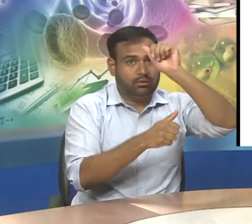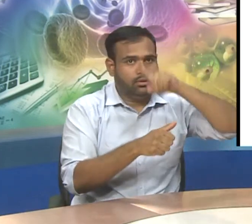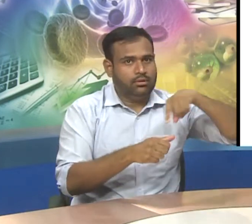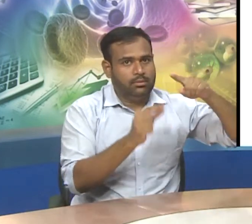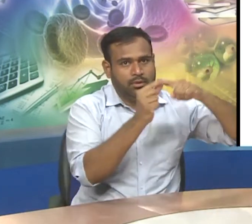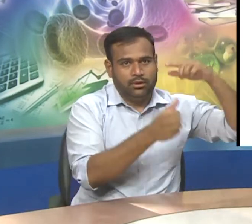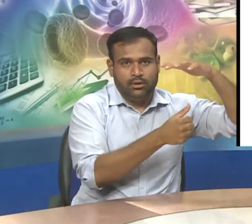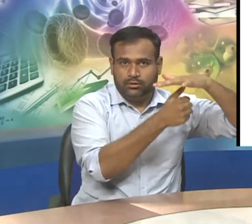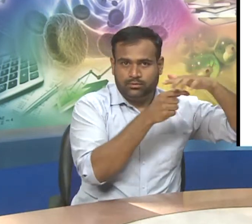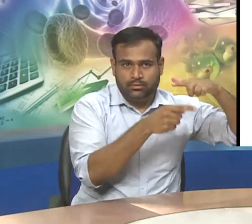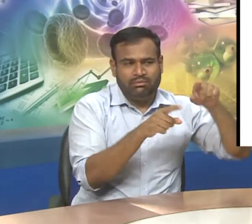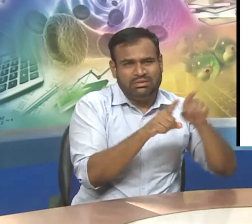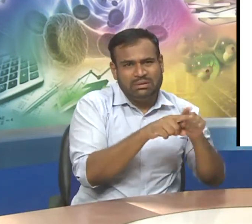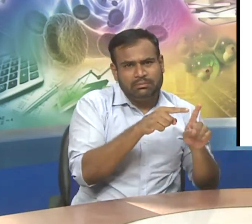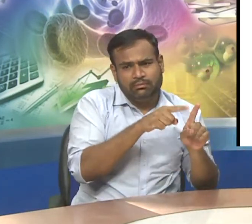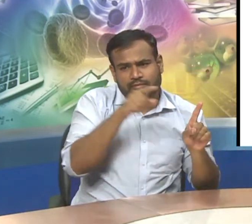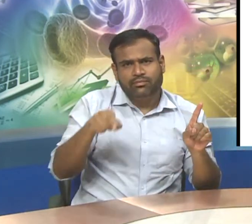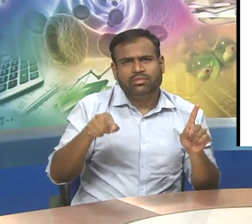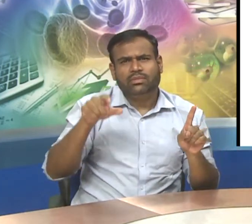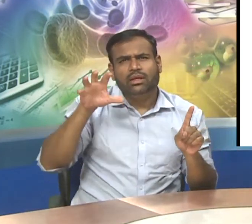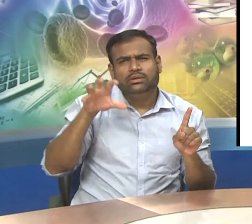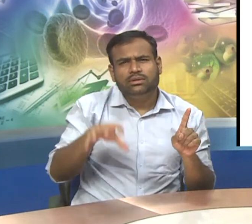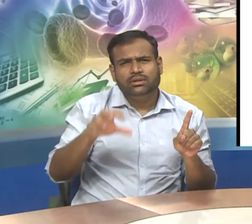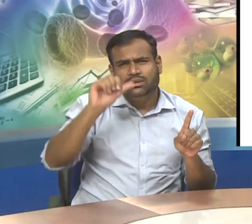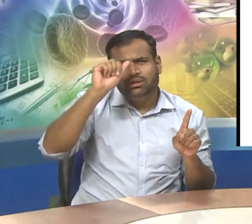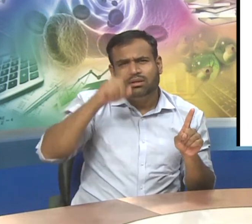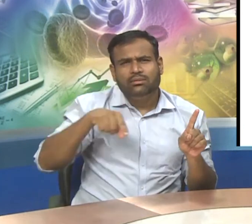you can say the nominal head is the president.